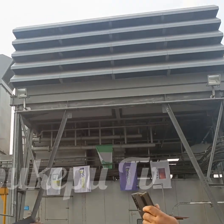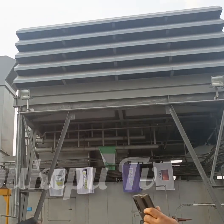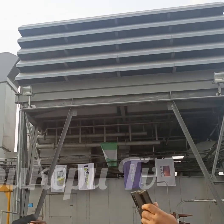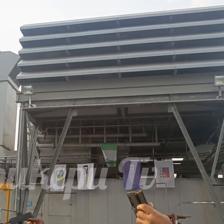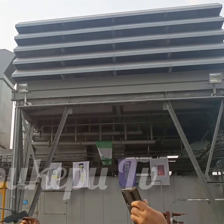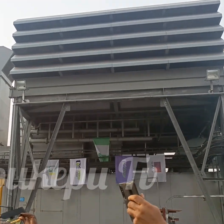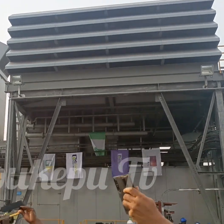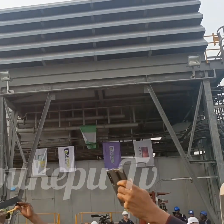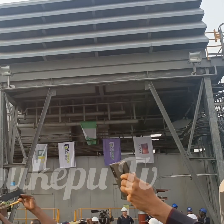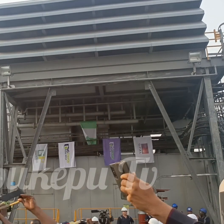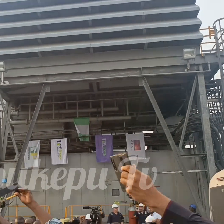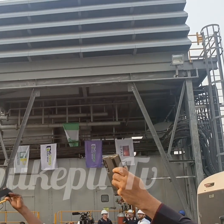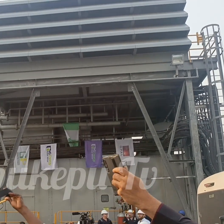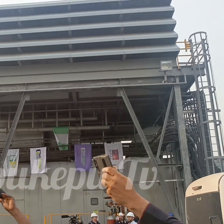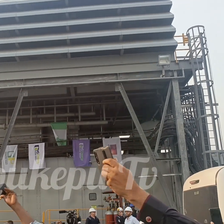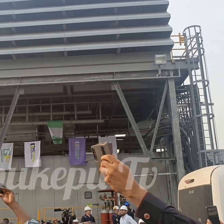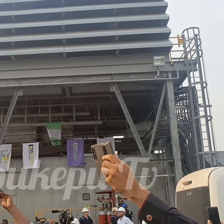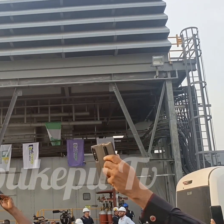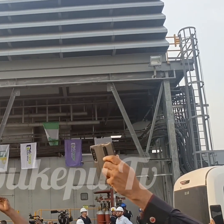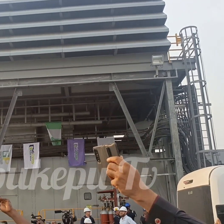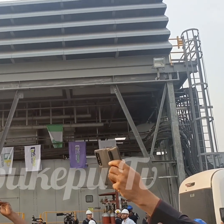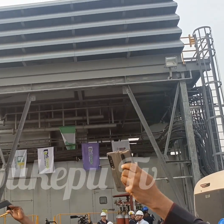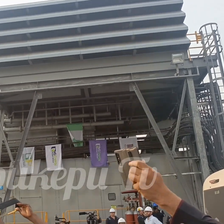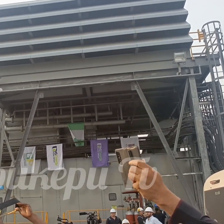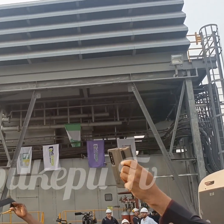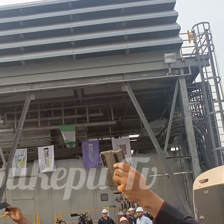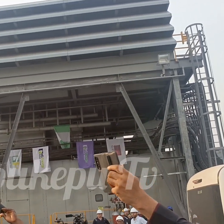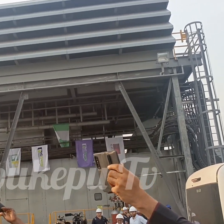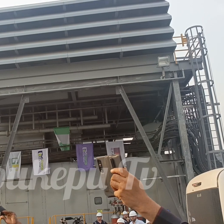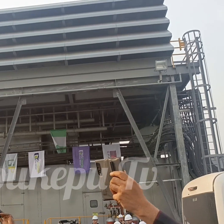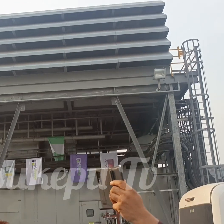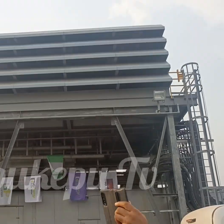So, Abia should rejoice.